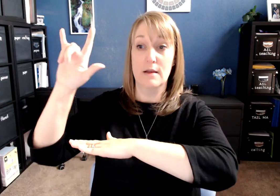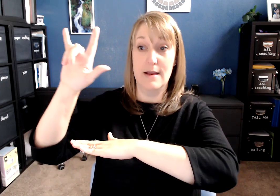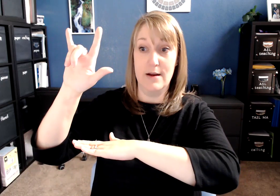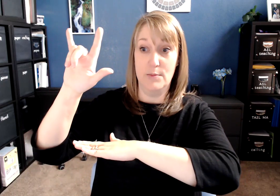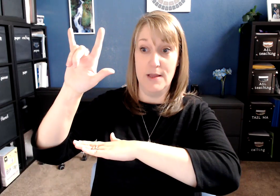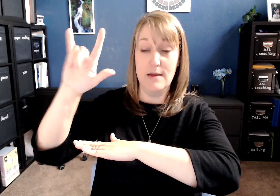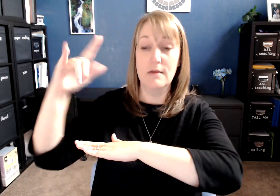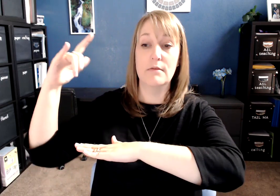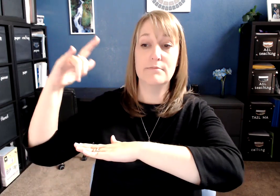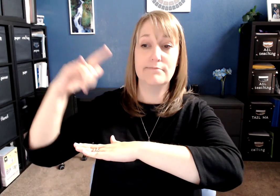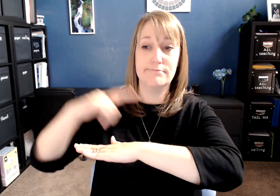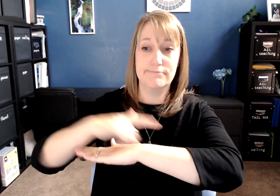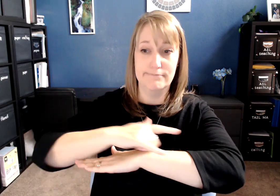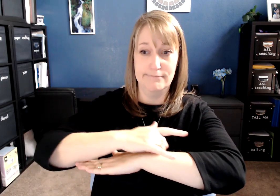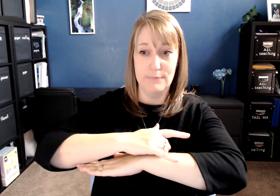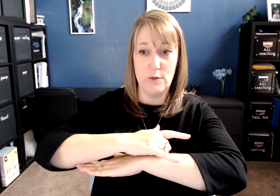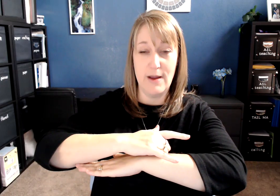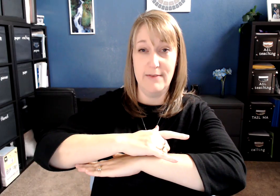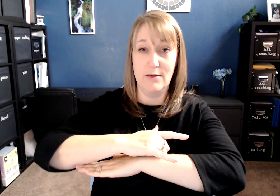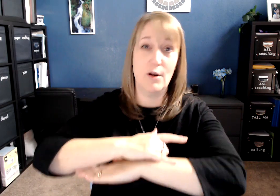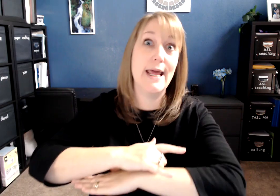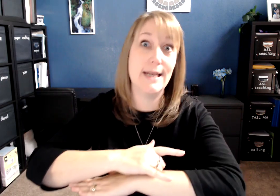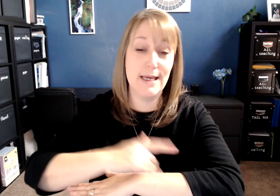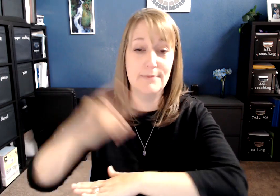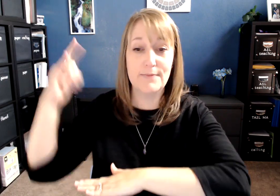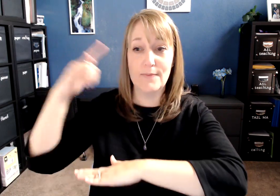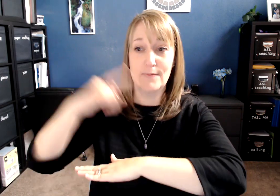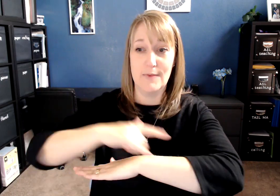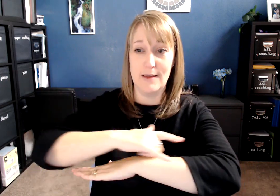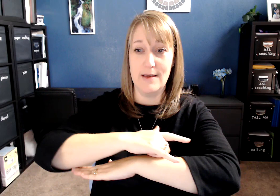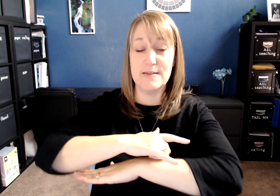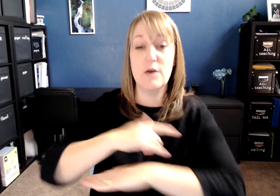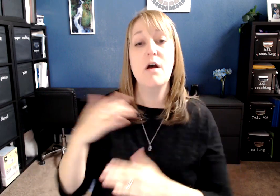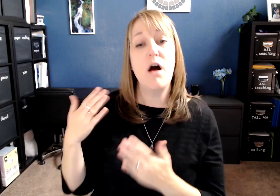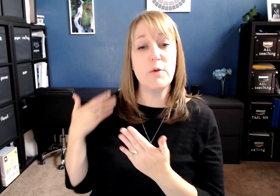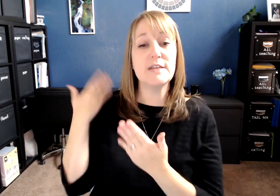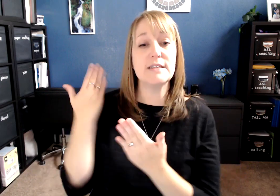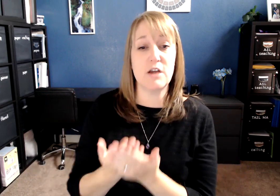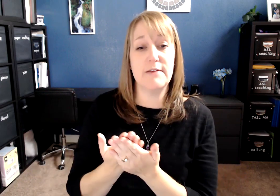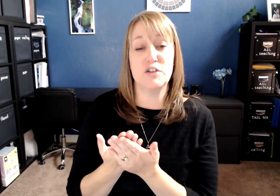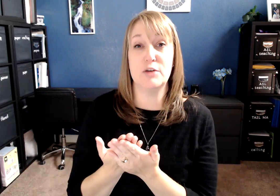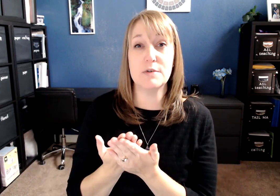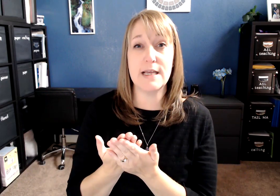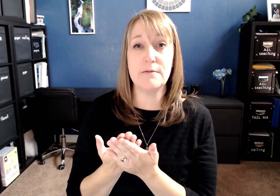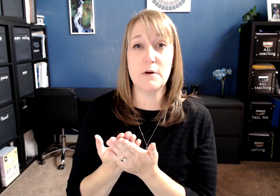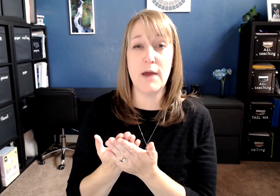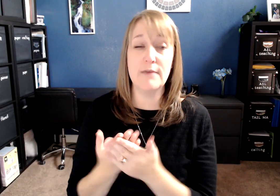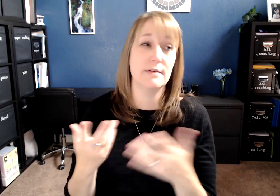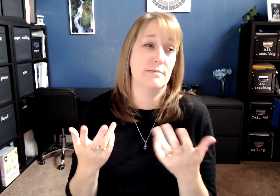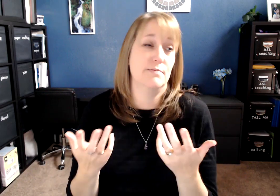an airplane arriving or landing. Okay, so although this is kind of a general sign for arrive, and